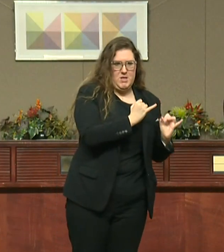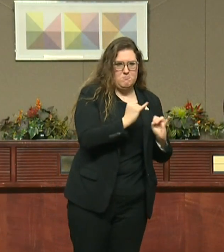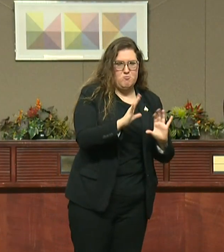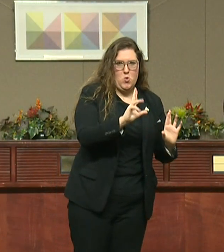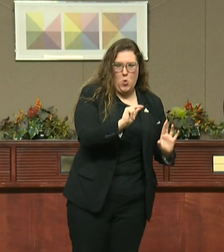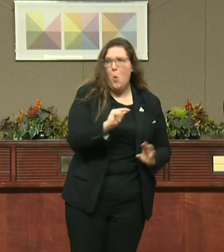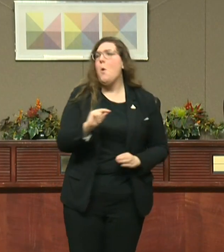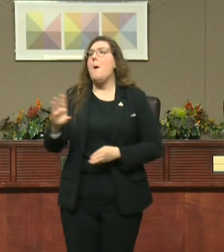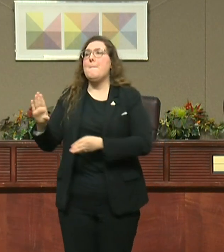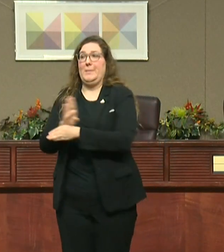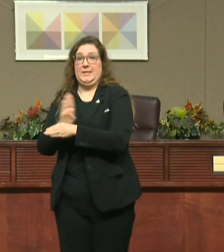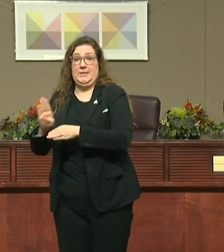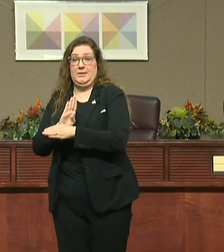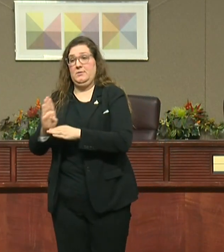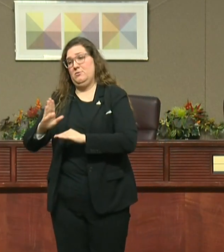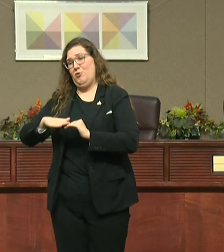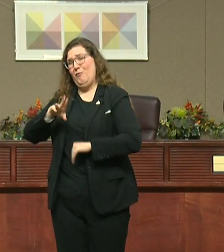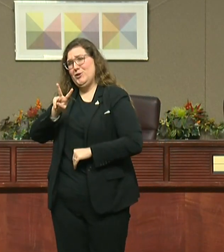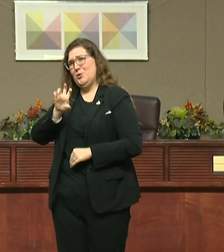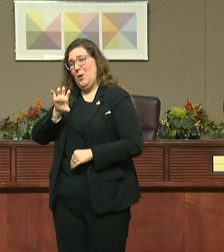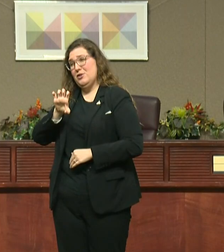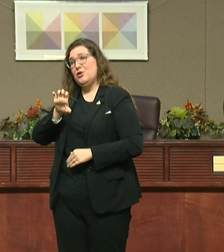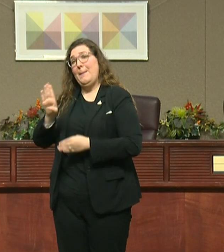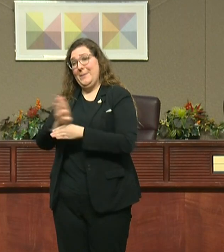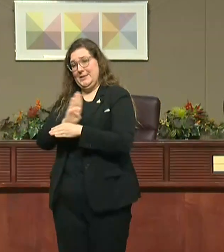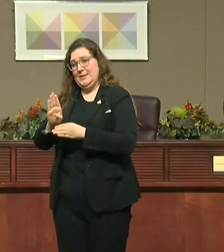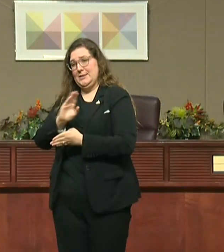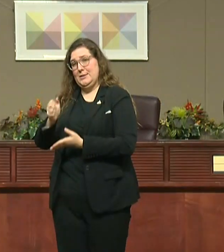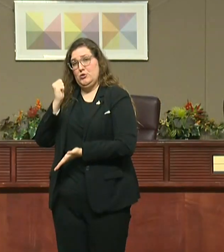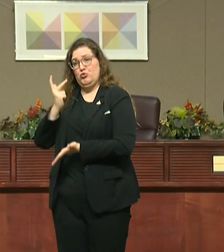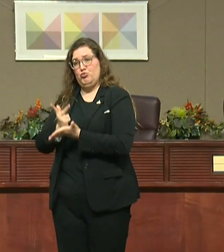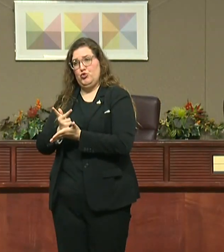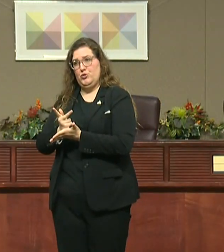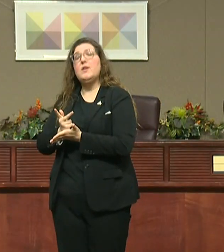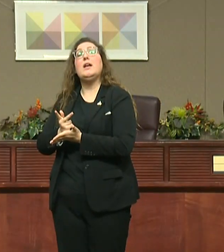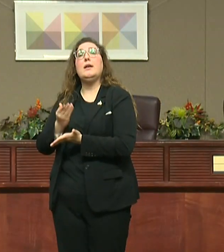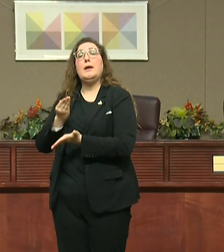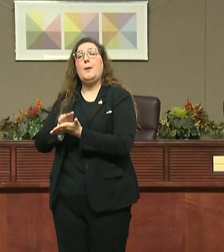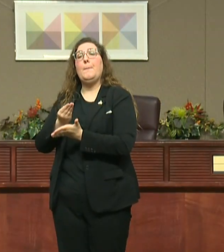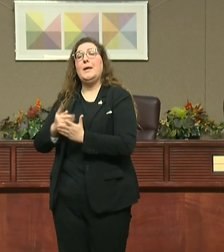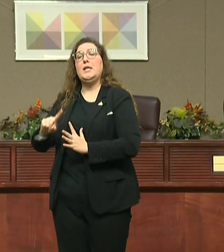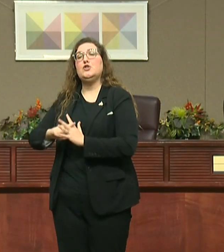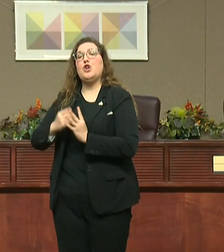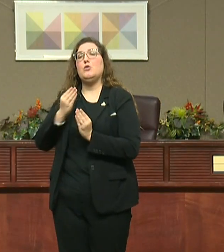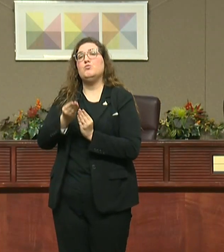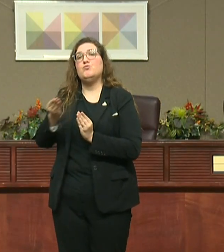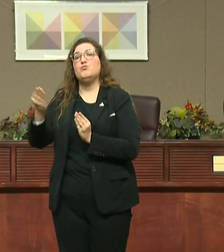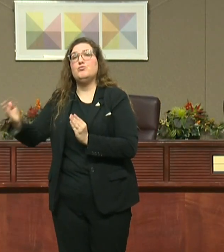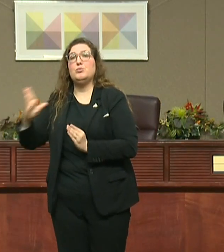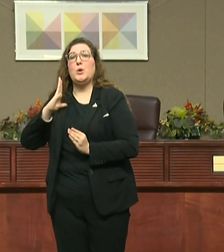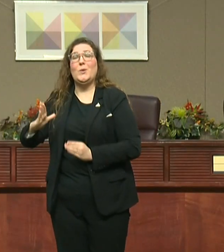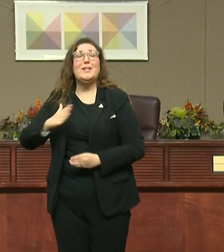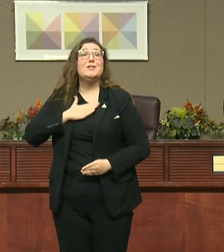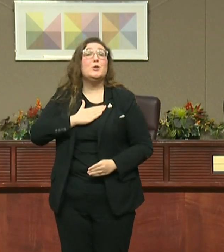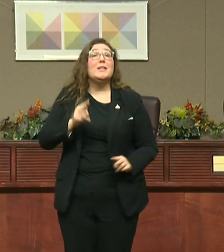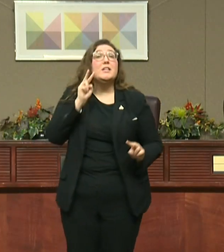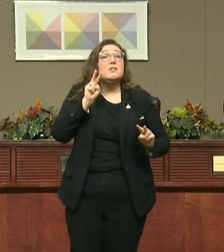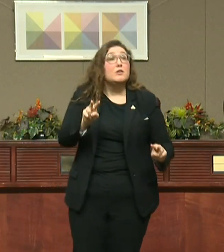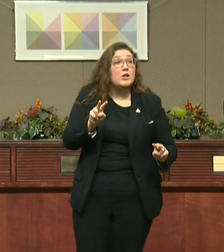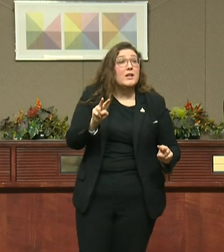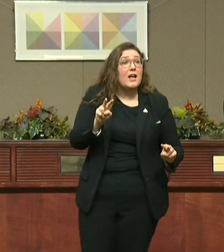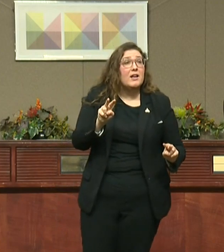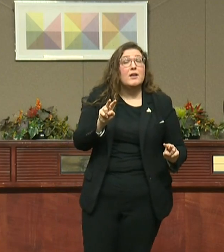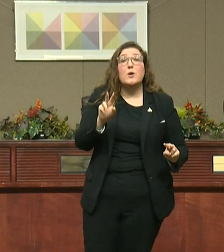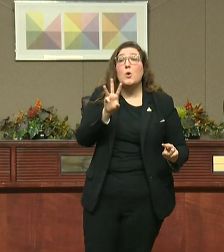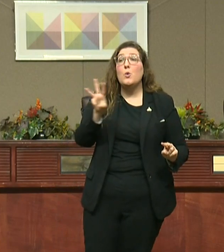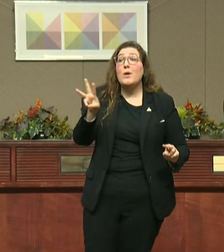others in the hopper, and we're going to continue with that process. So what I'm saying, pay attention to our website, ocfl.net, Orange